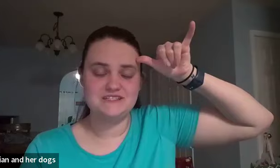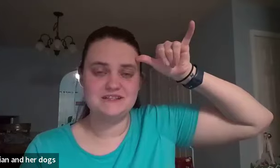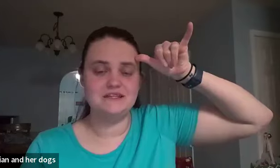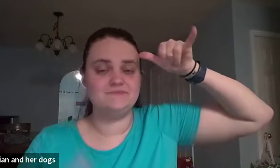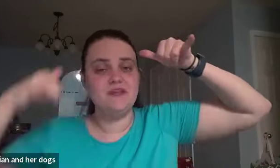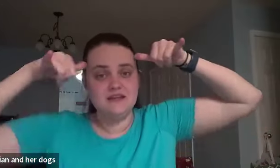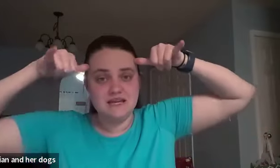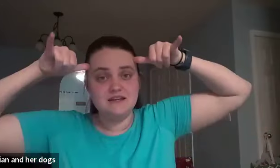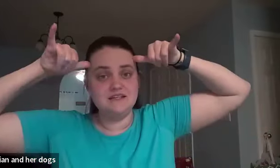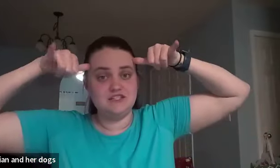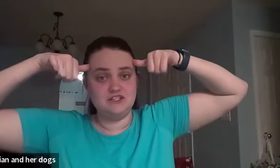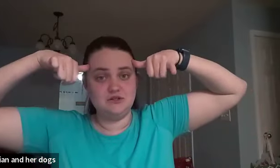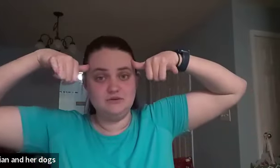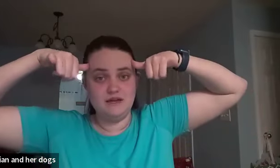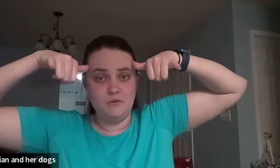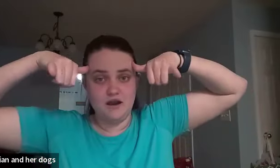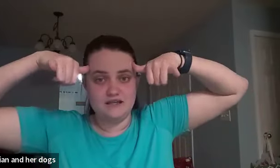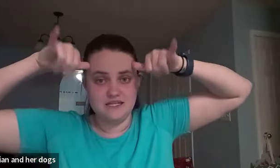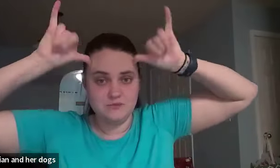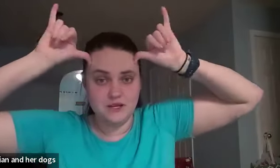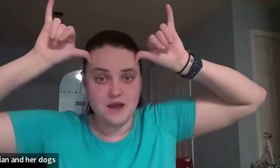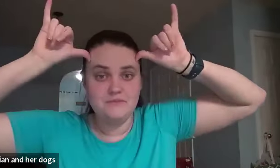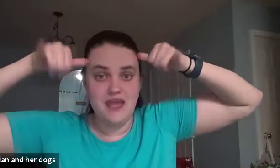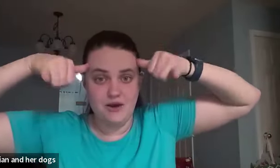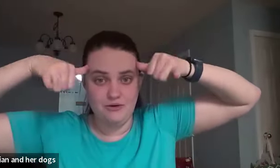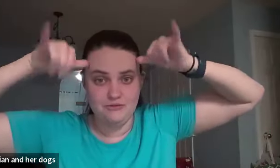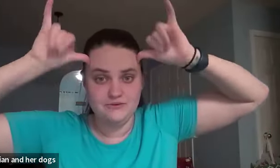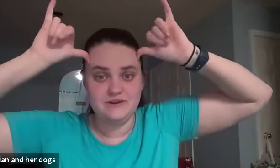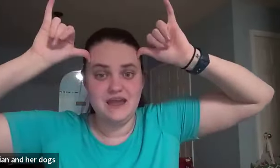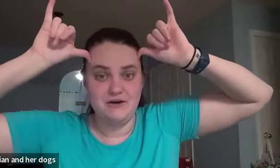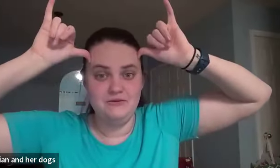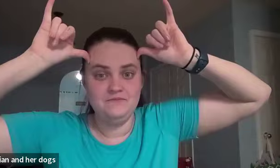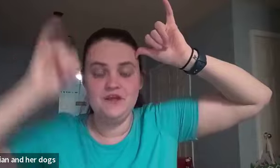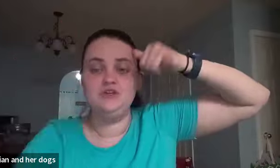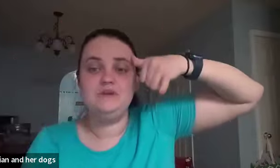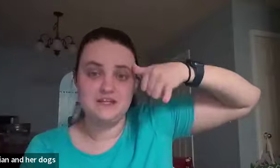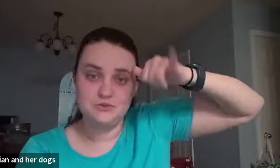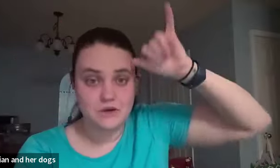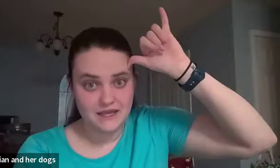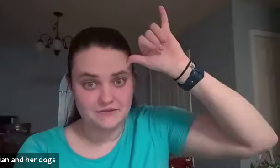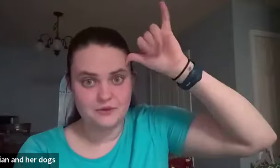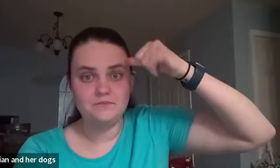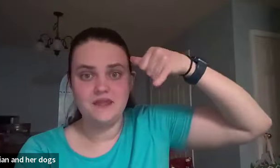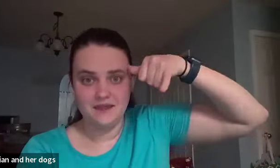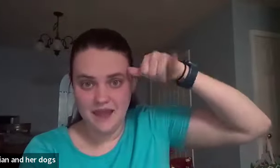is it's technically it's two Y's and you bring them up, cow, cow. You can do one hand though,